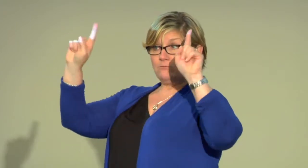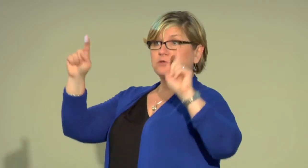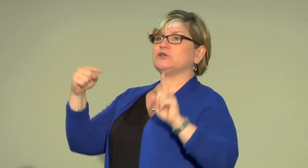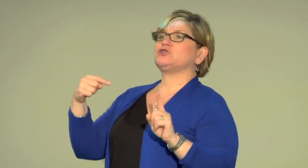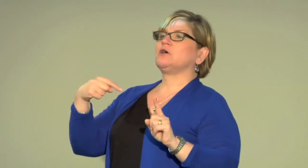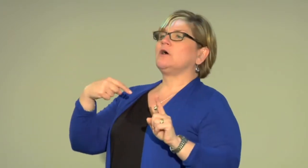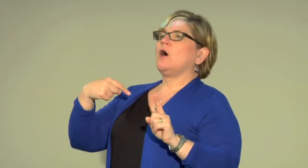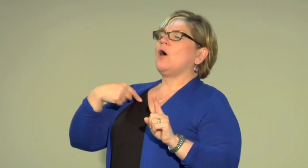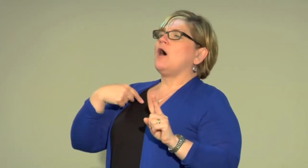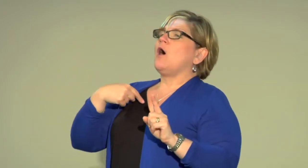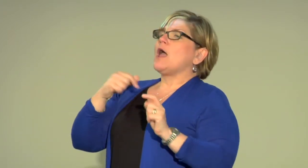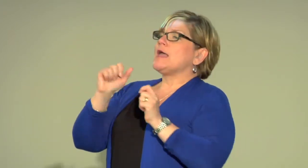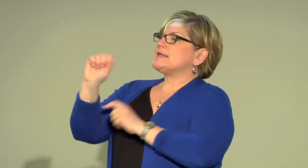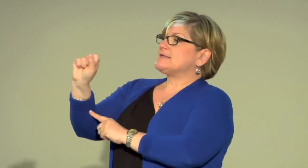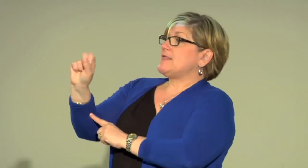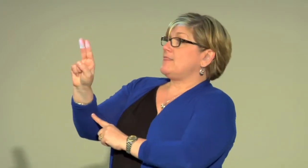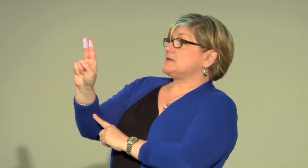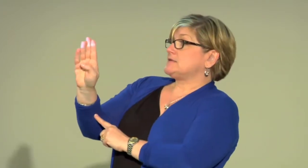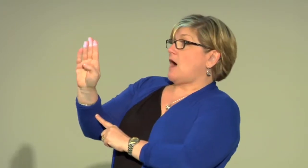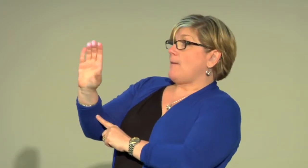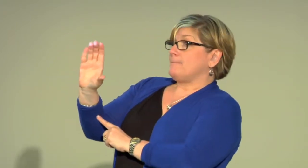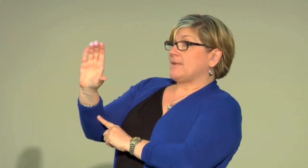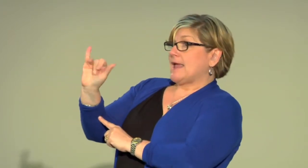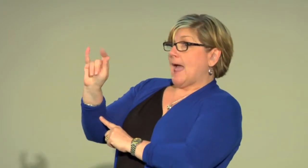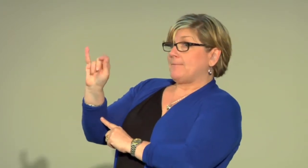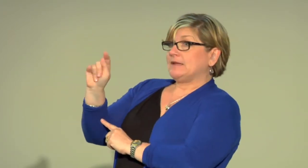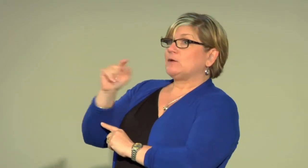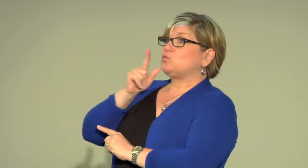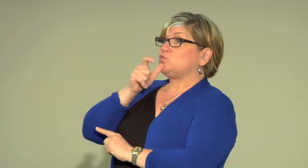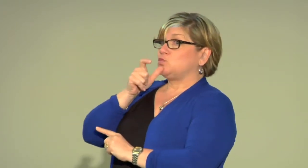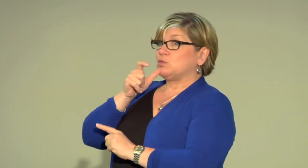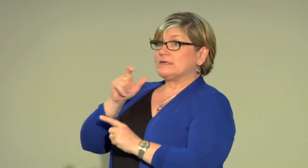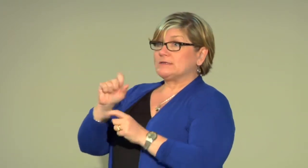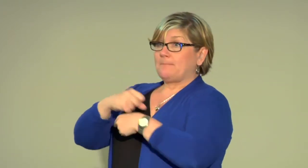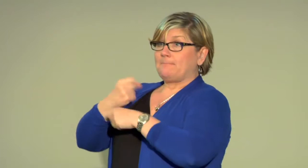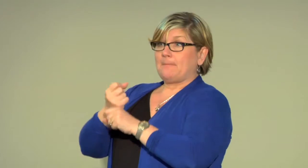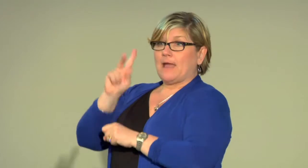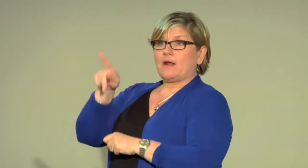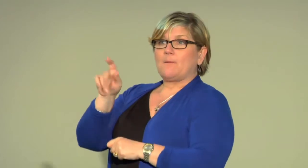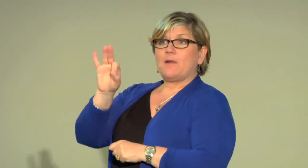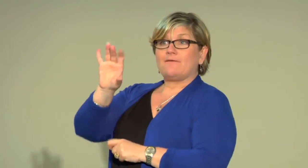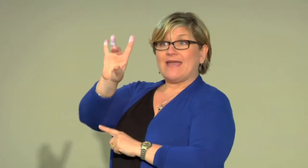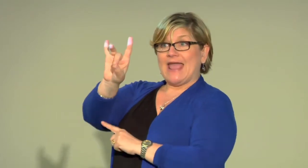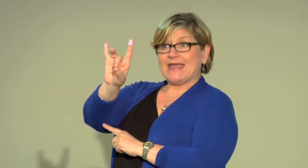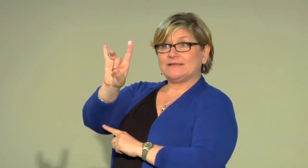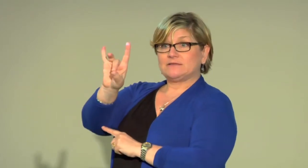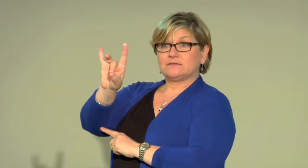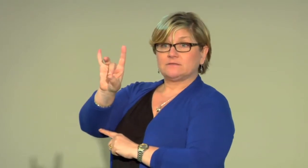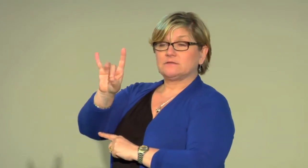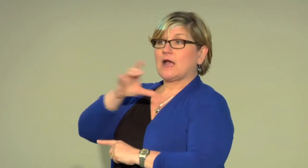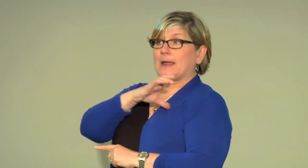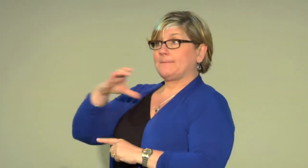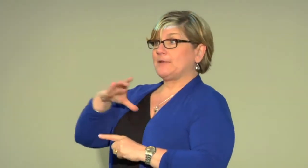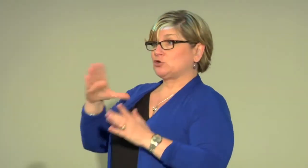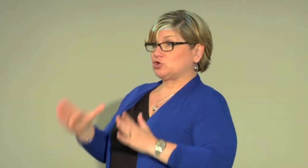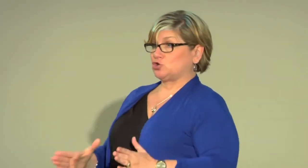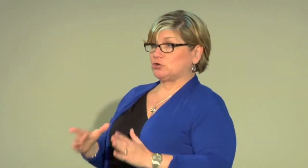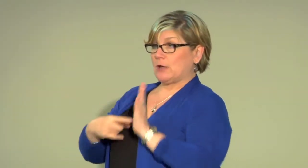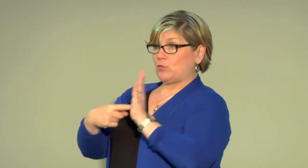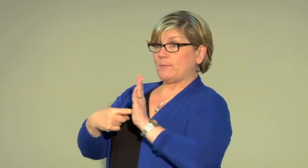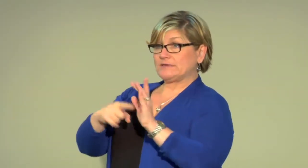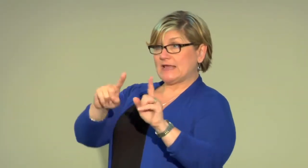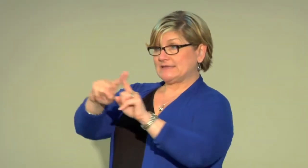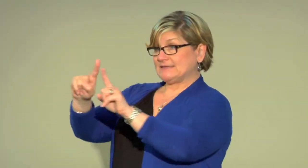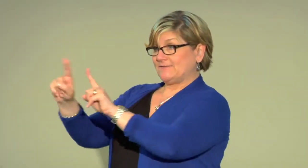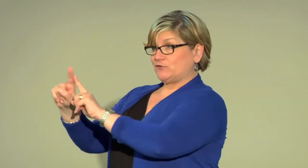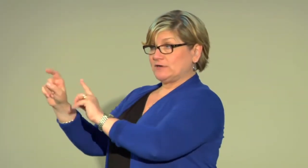One of the things that we are very proud about that we have accomplished is that the subcabinet, who is made up of eight